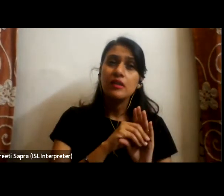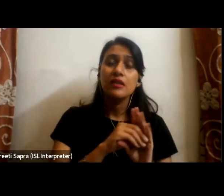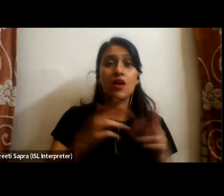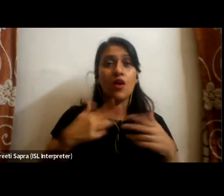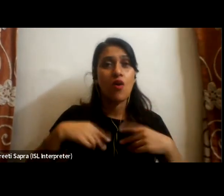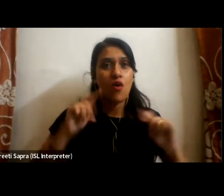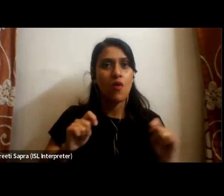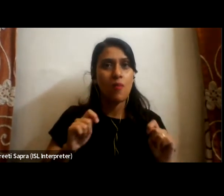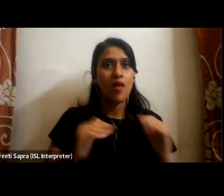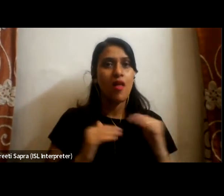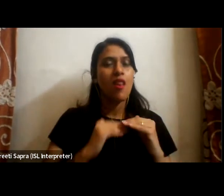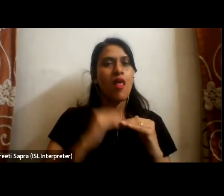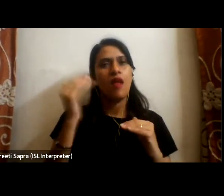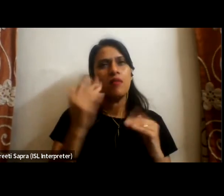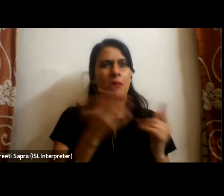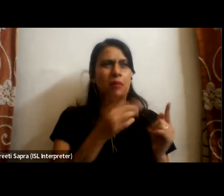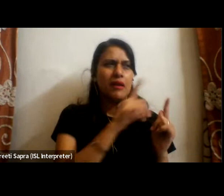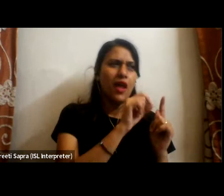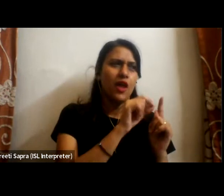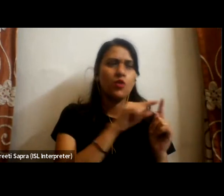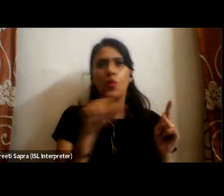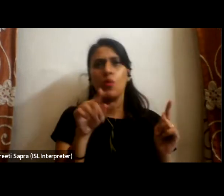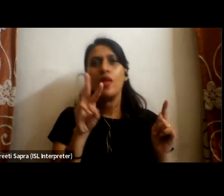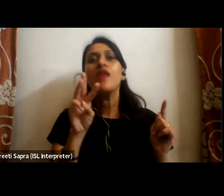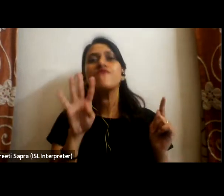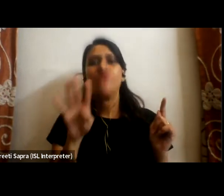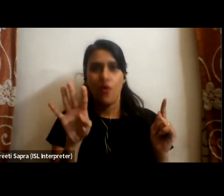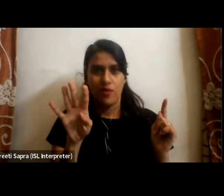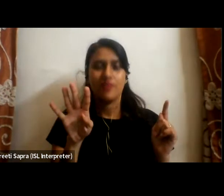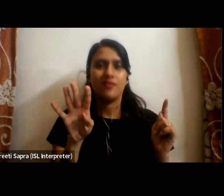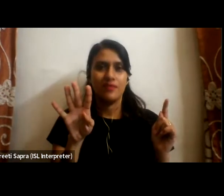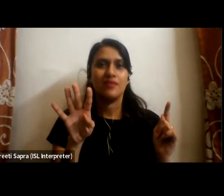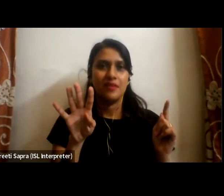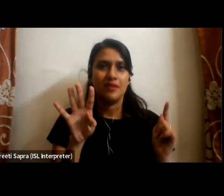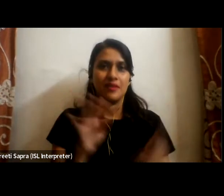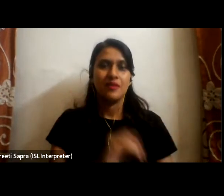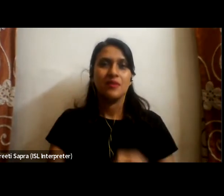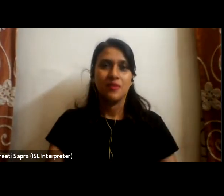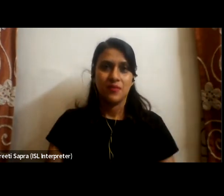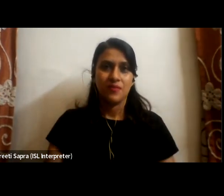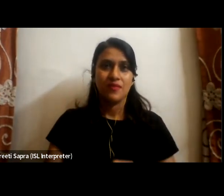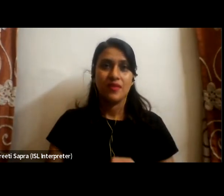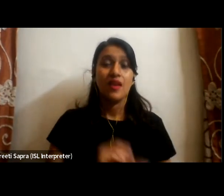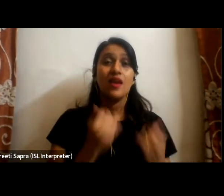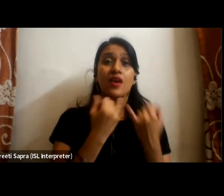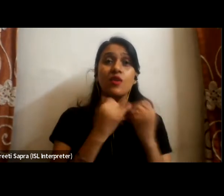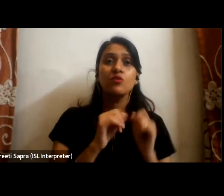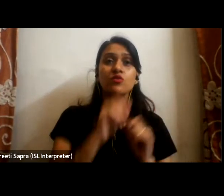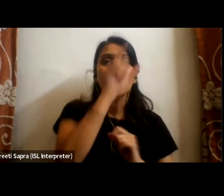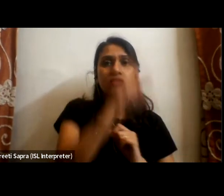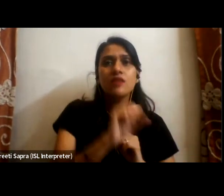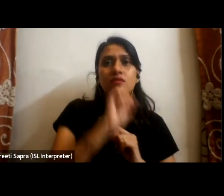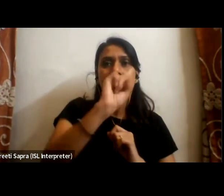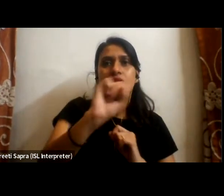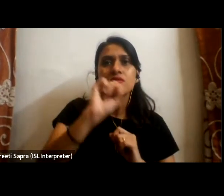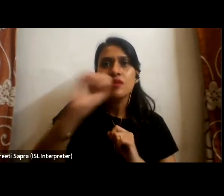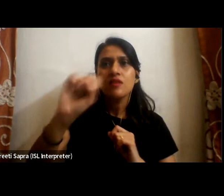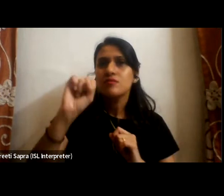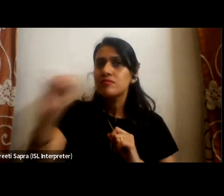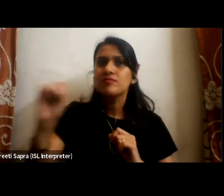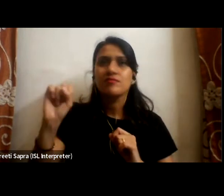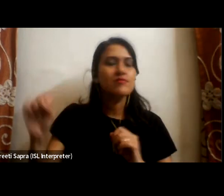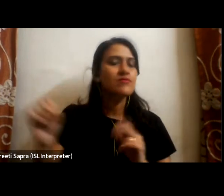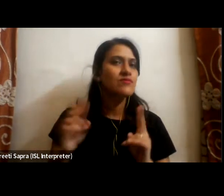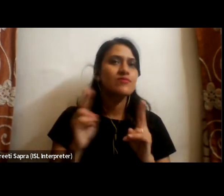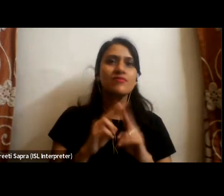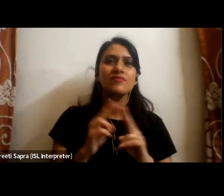being 34. It is quite a lot, right, for each individual judge as well as the institution as a whole. So